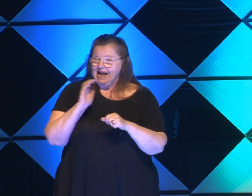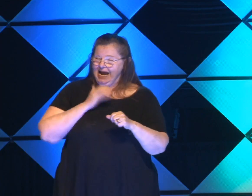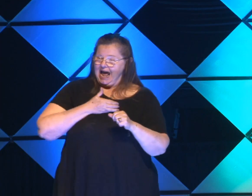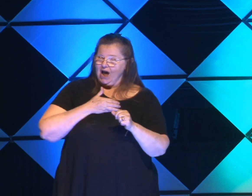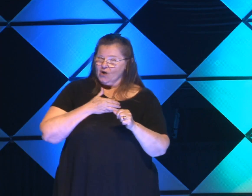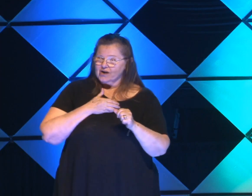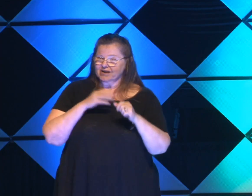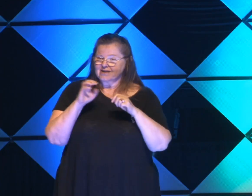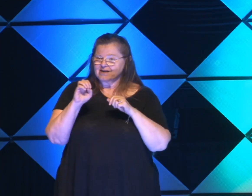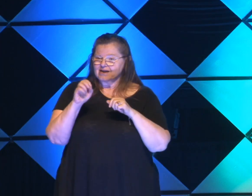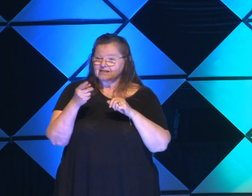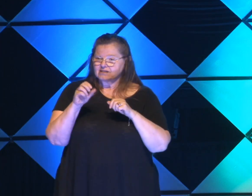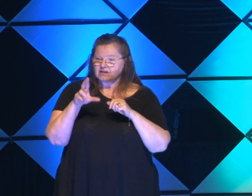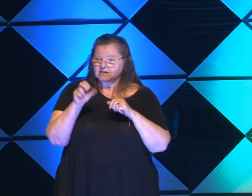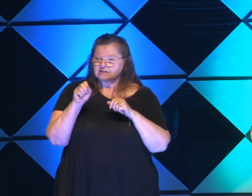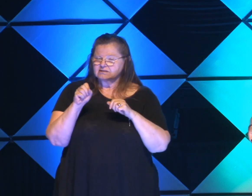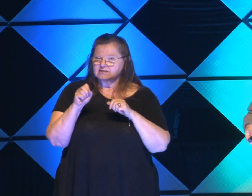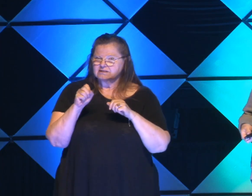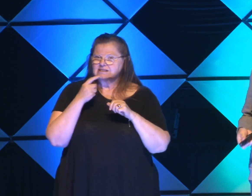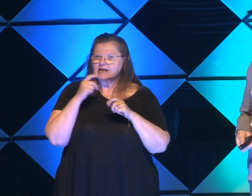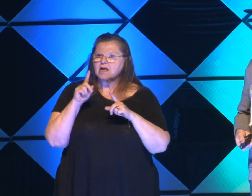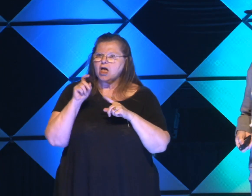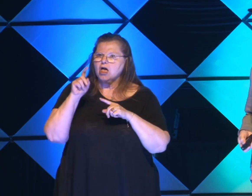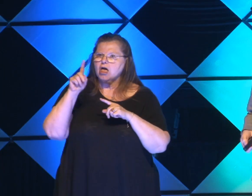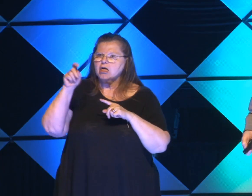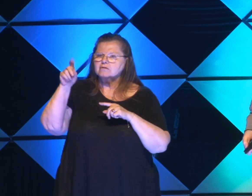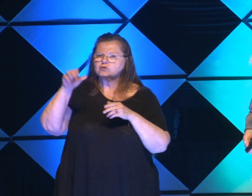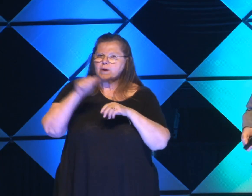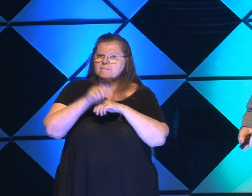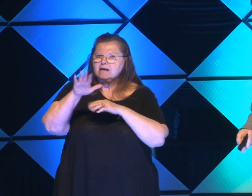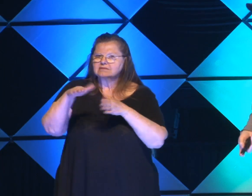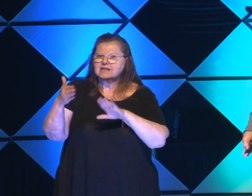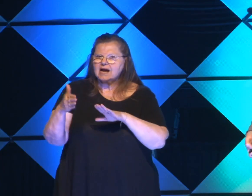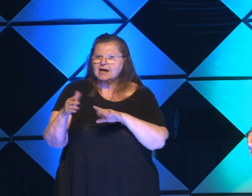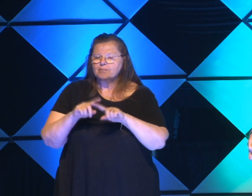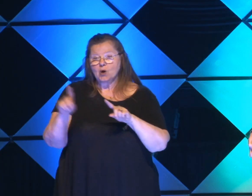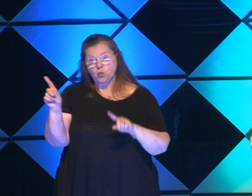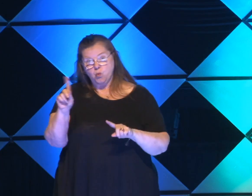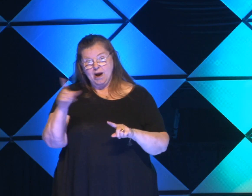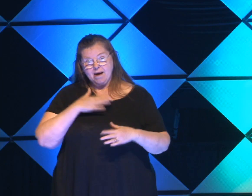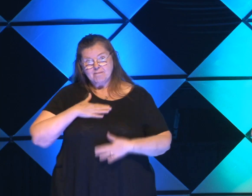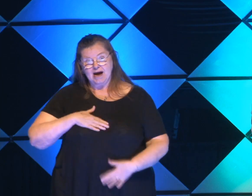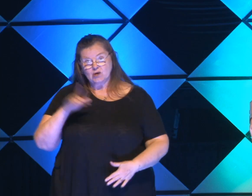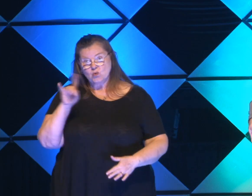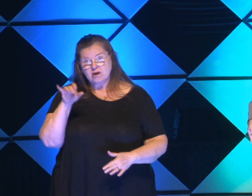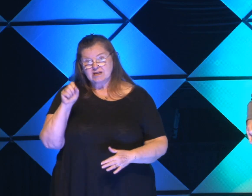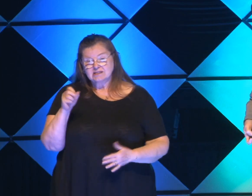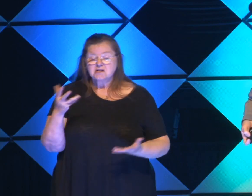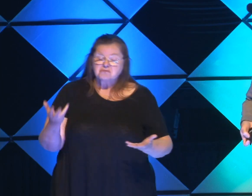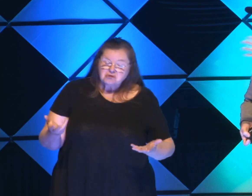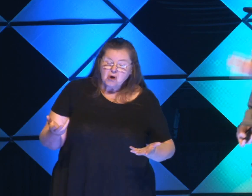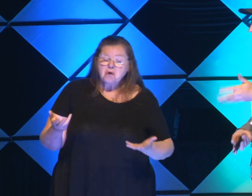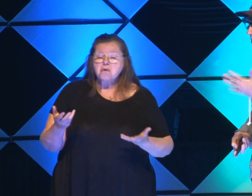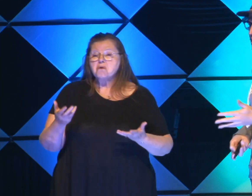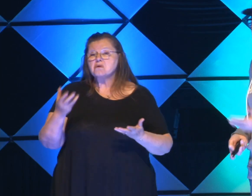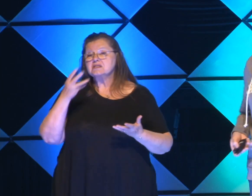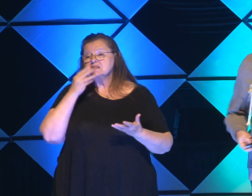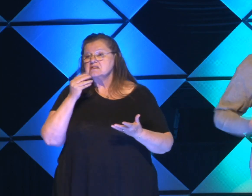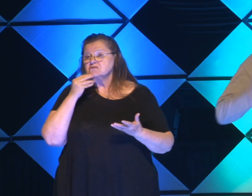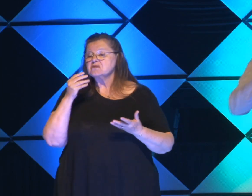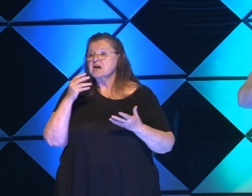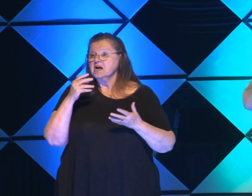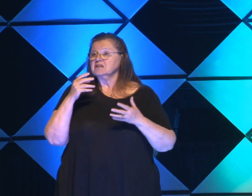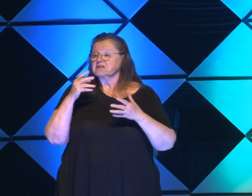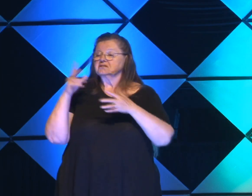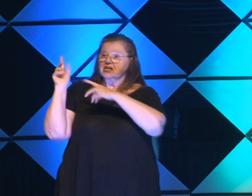text, in Exodus, says that he went off into a mountain and kind of died. But nobody knows where his body is. So within the Israelite tradition,